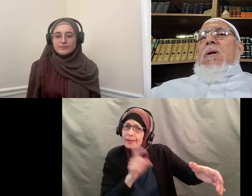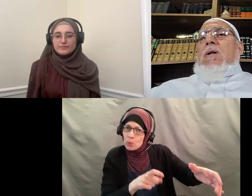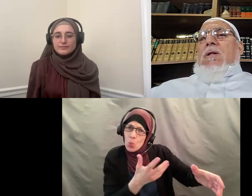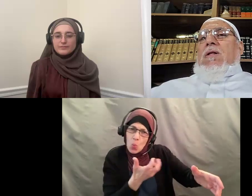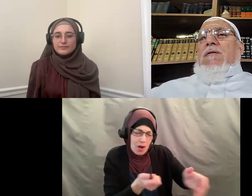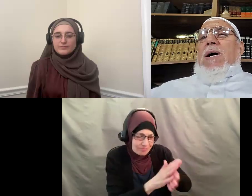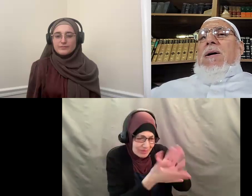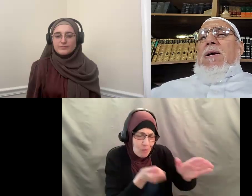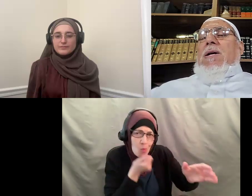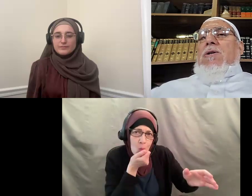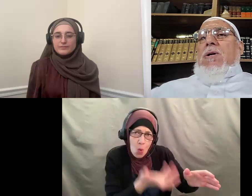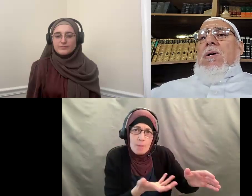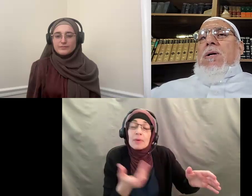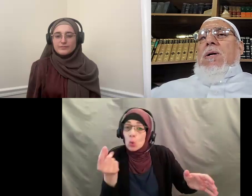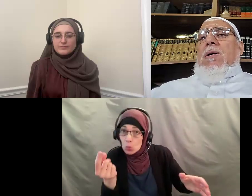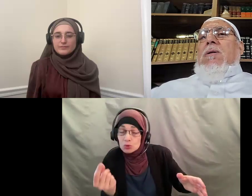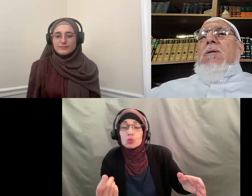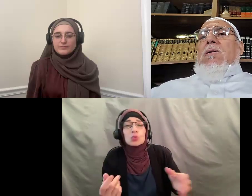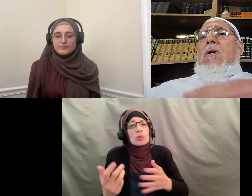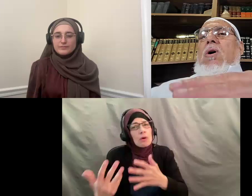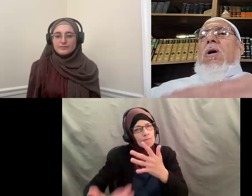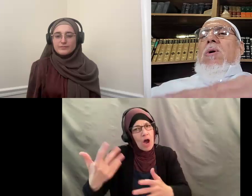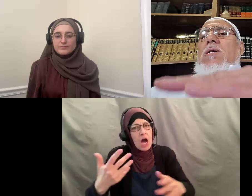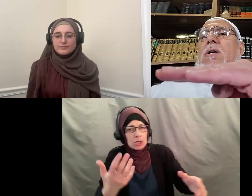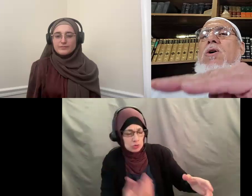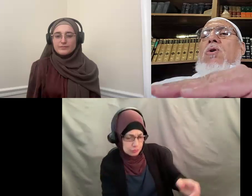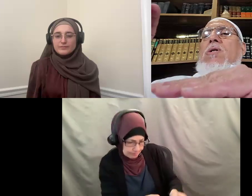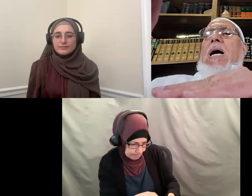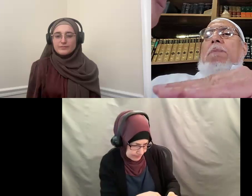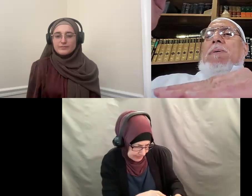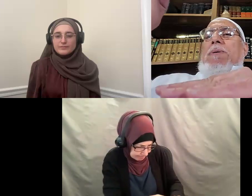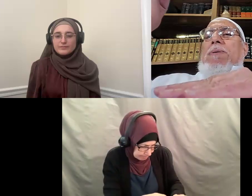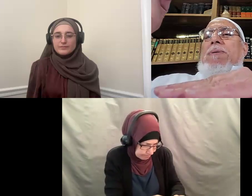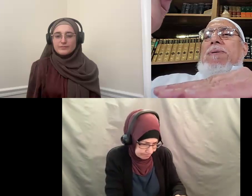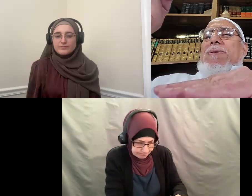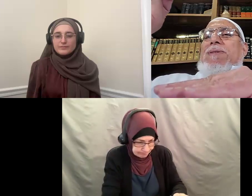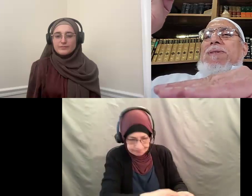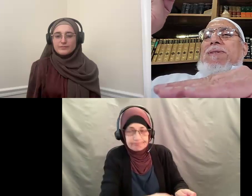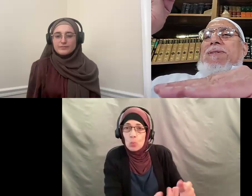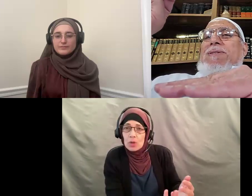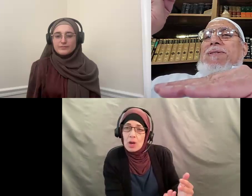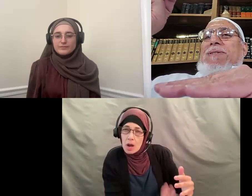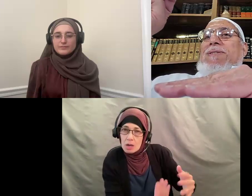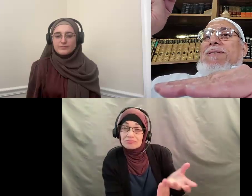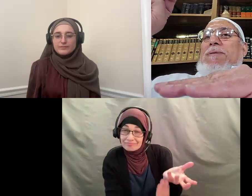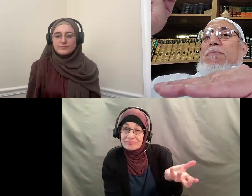So the fire in turn always goes up,